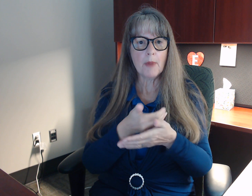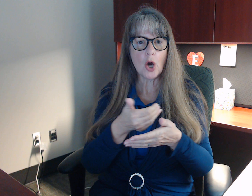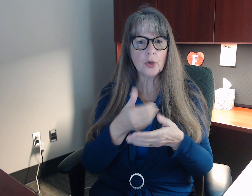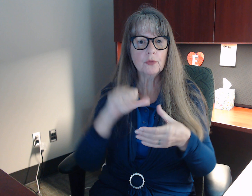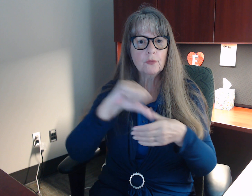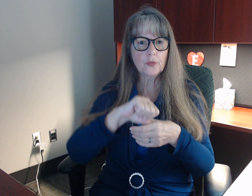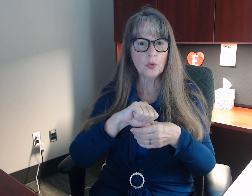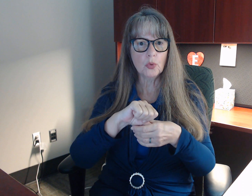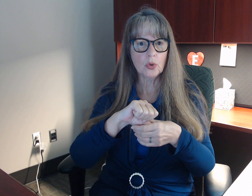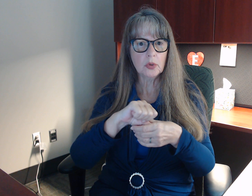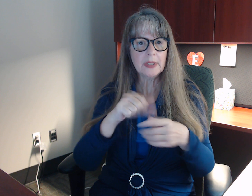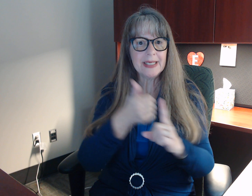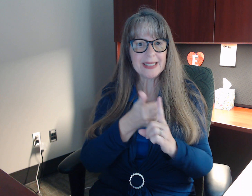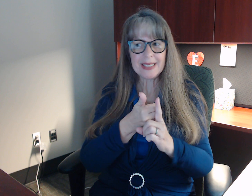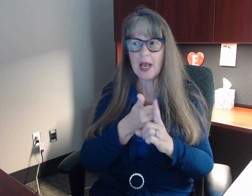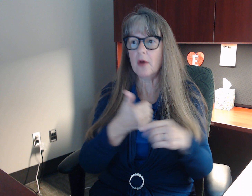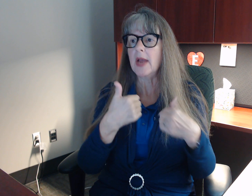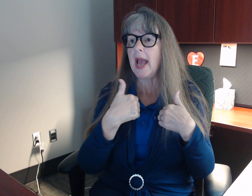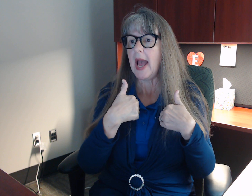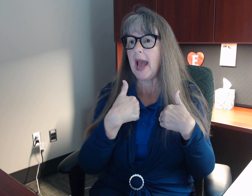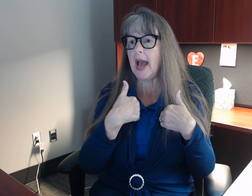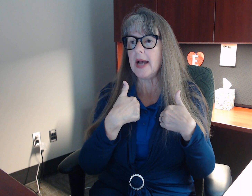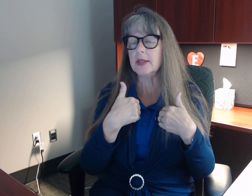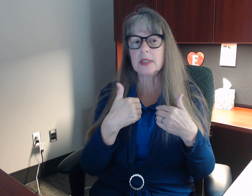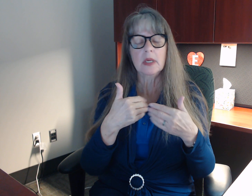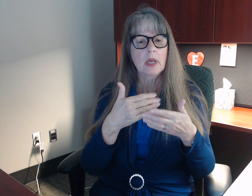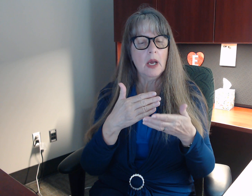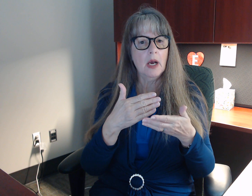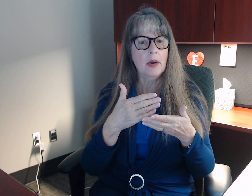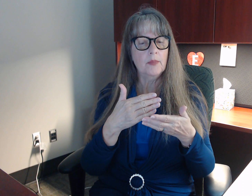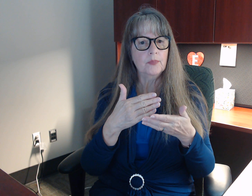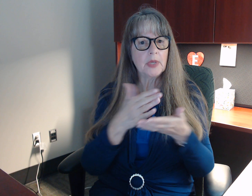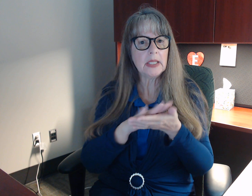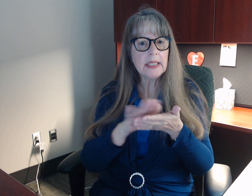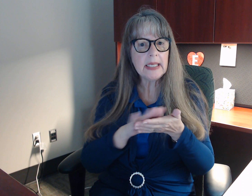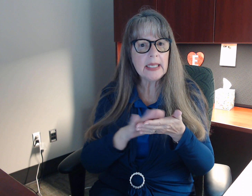modern fuel itself has cleaning